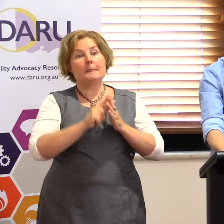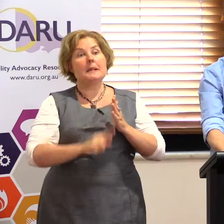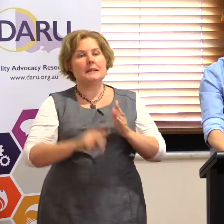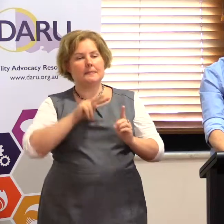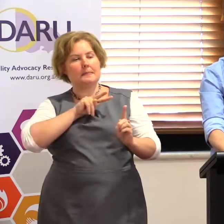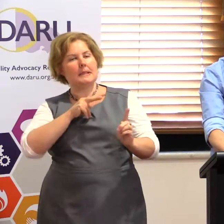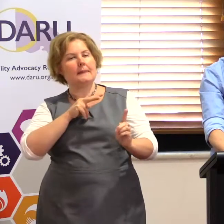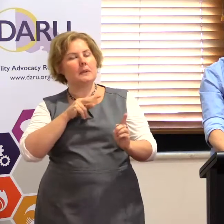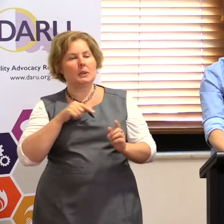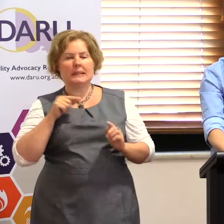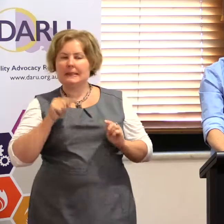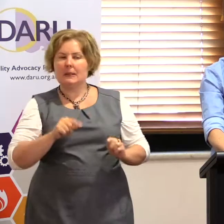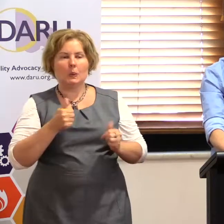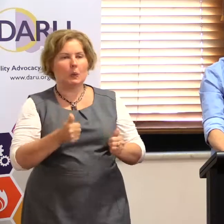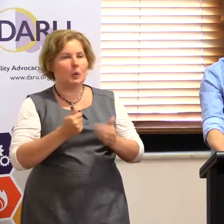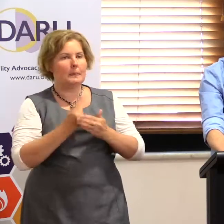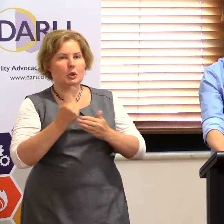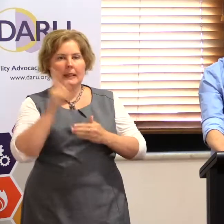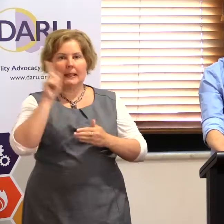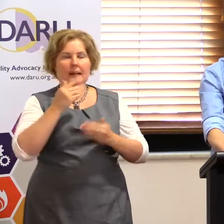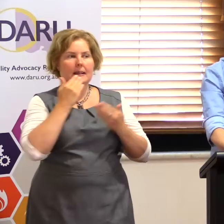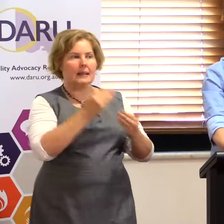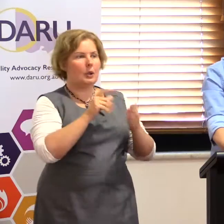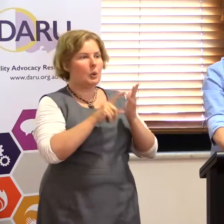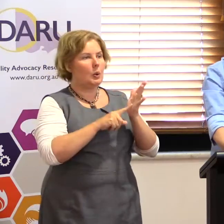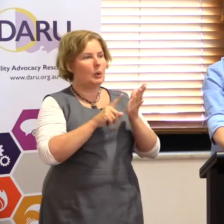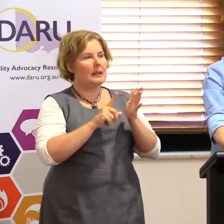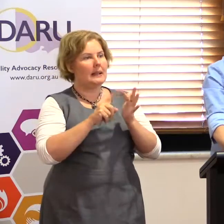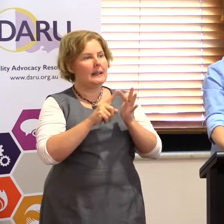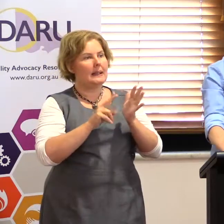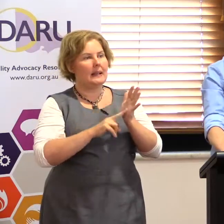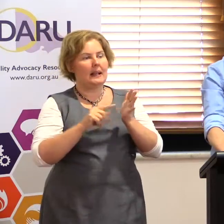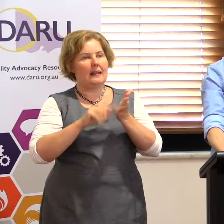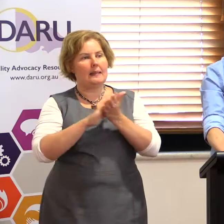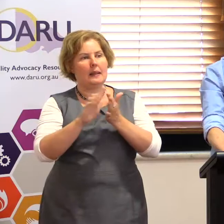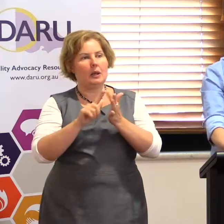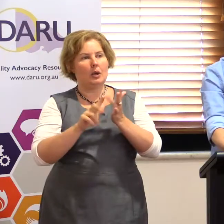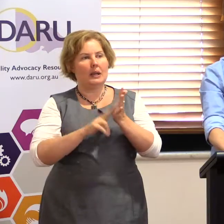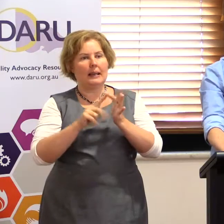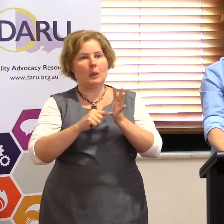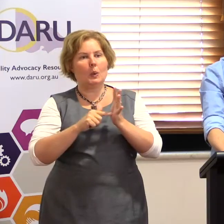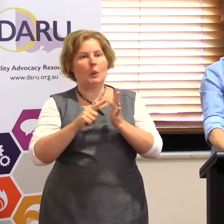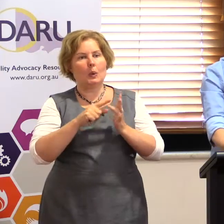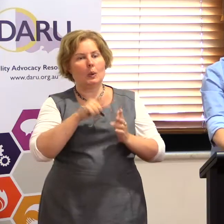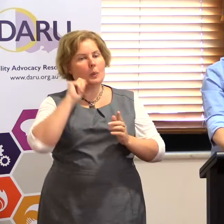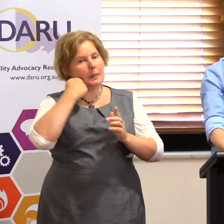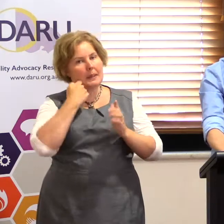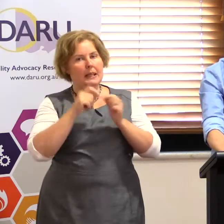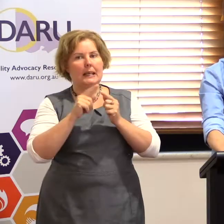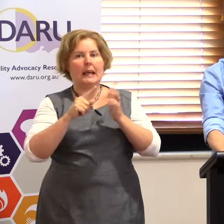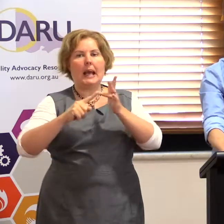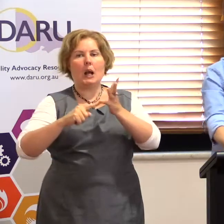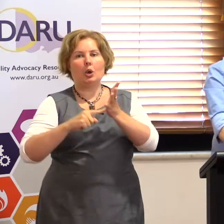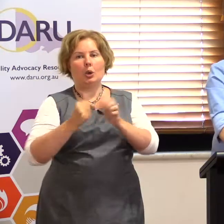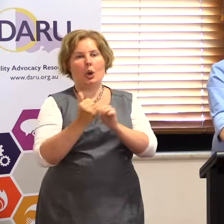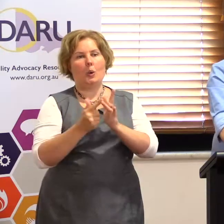a good opportunity to thank Colleen Felinetto, who will be the outgoing chair of the Advisory Council for all of her work over the